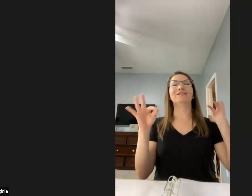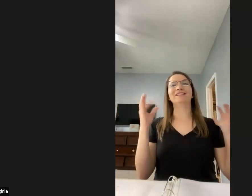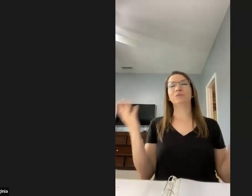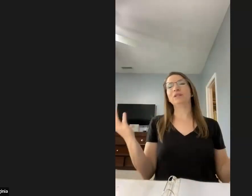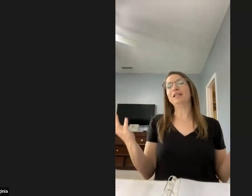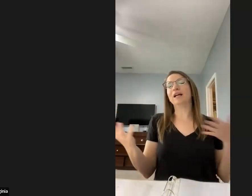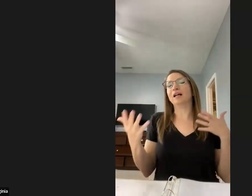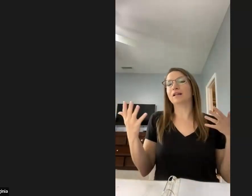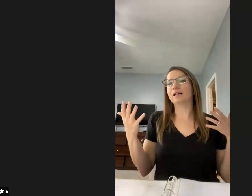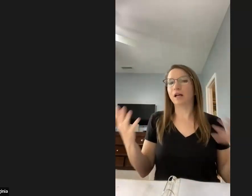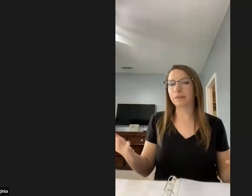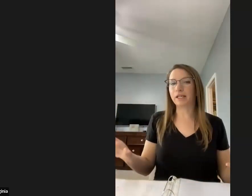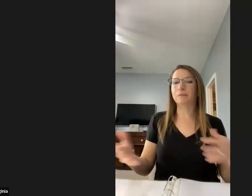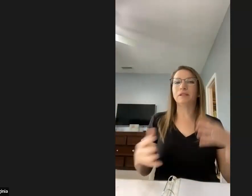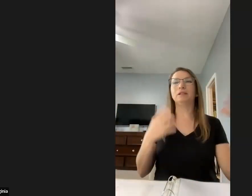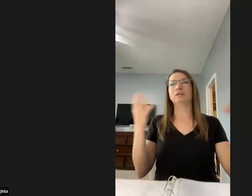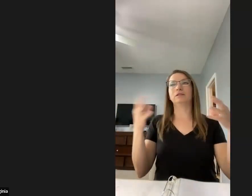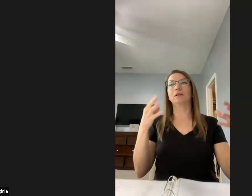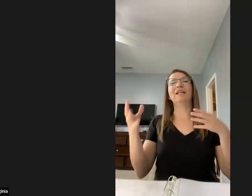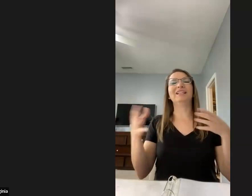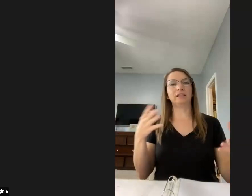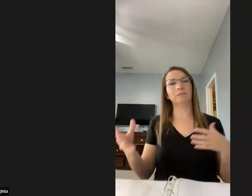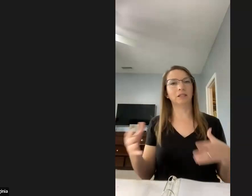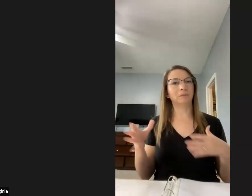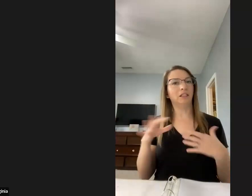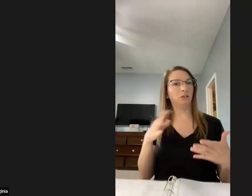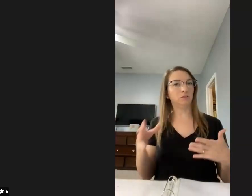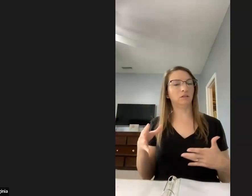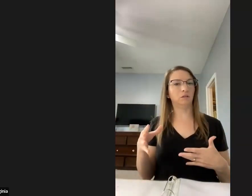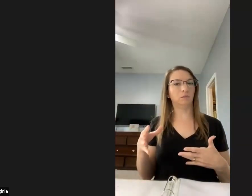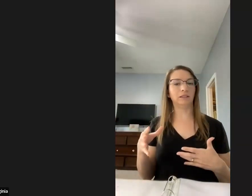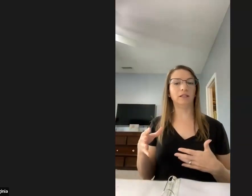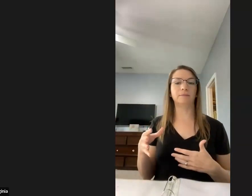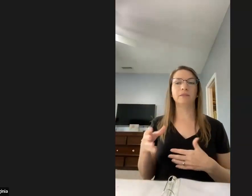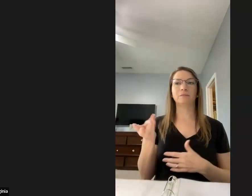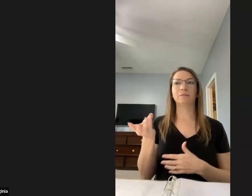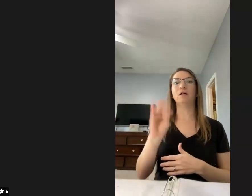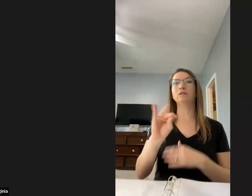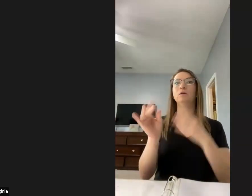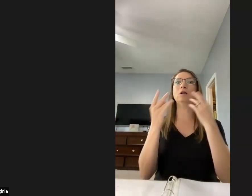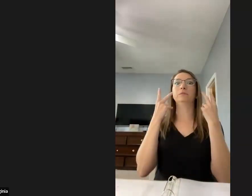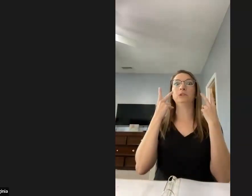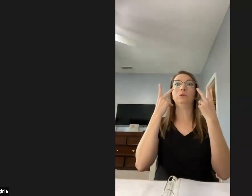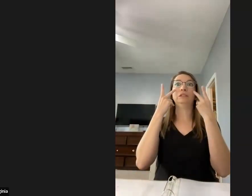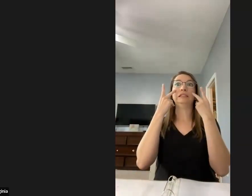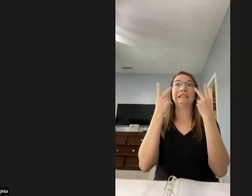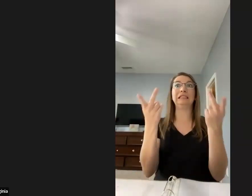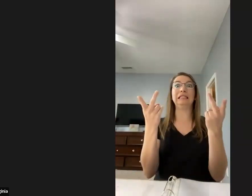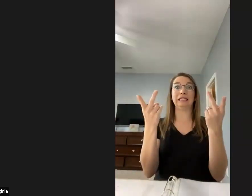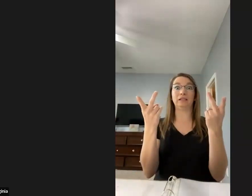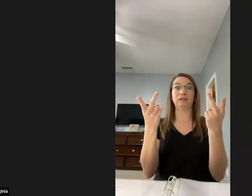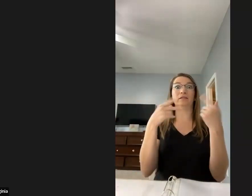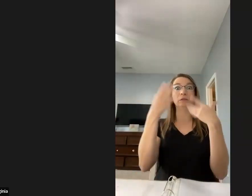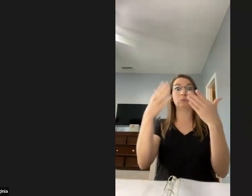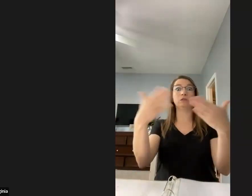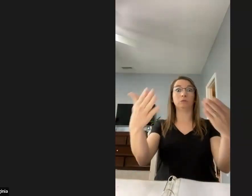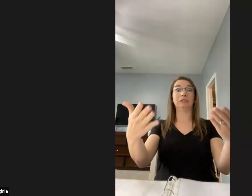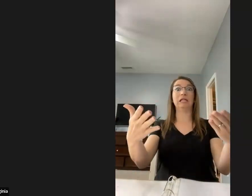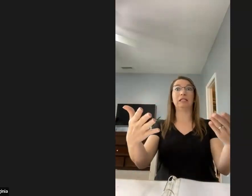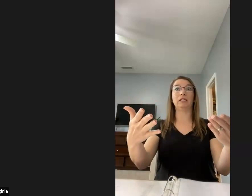it's really not complicated, but it might take some time to get used to doing that. But it also helps you to see it. Like if someone were to sign that